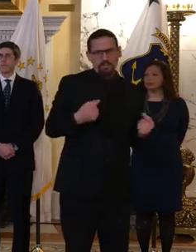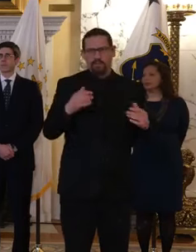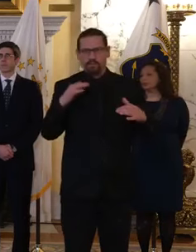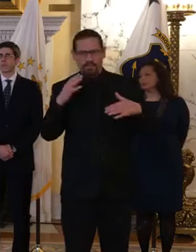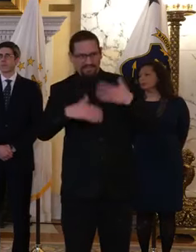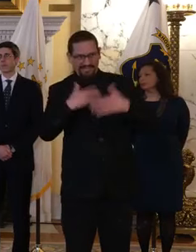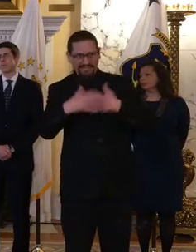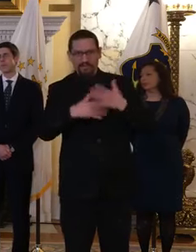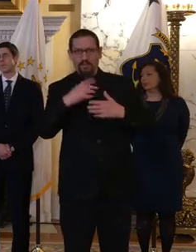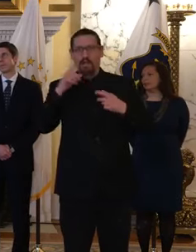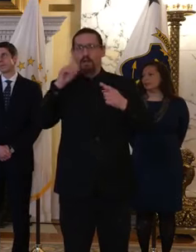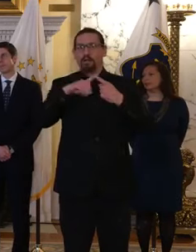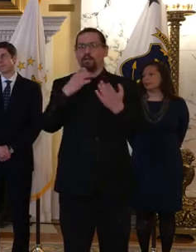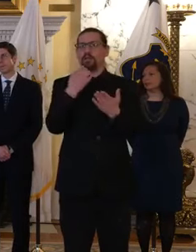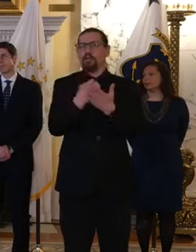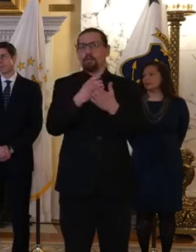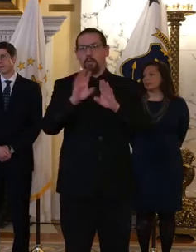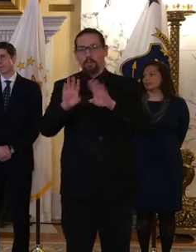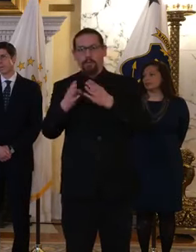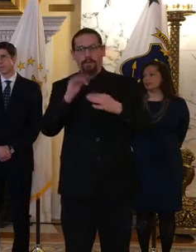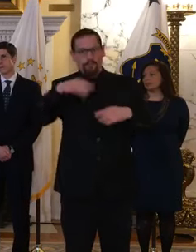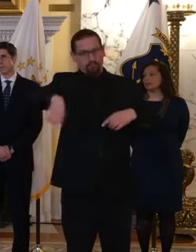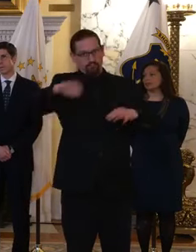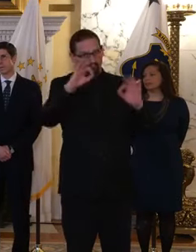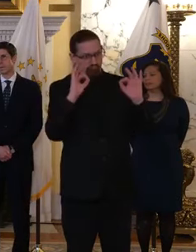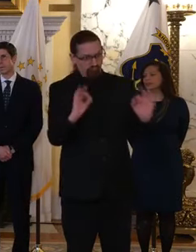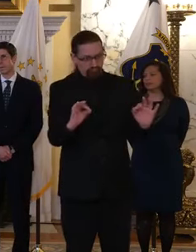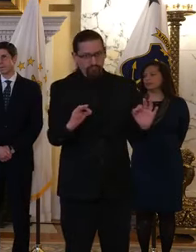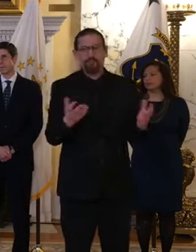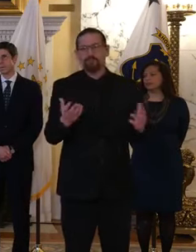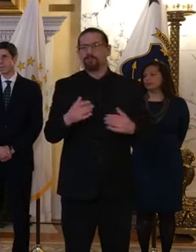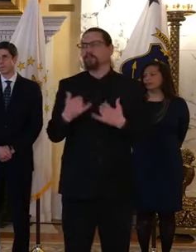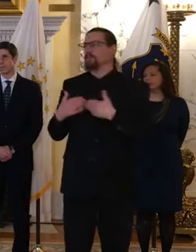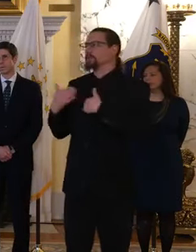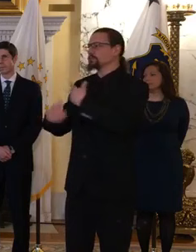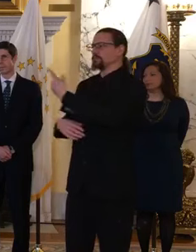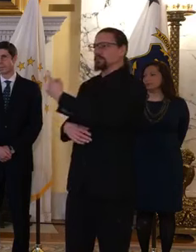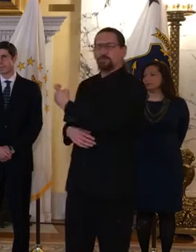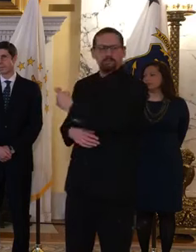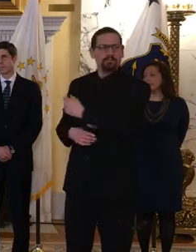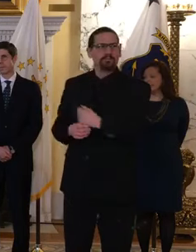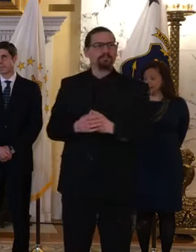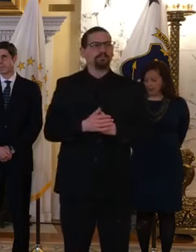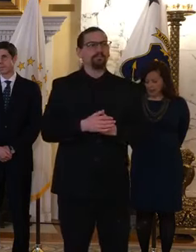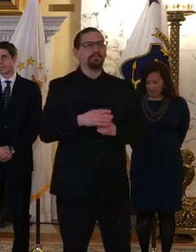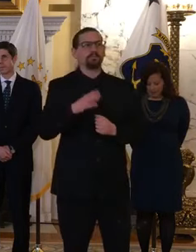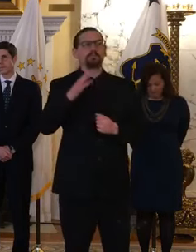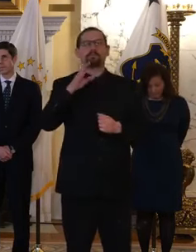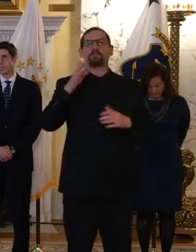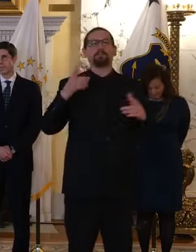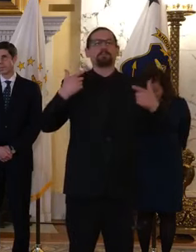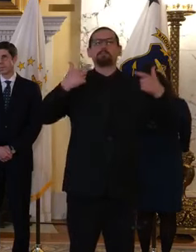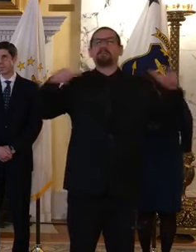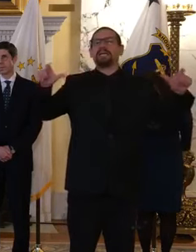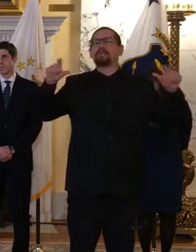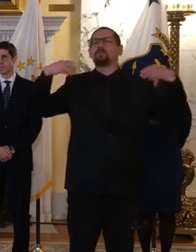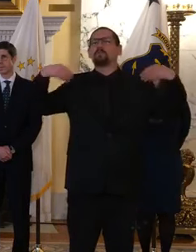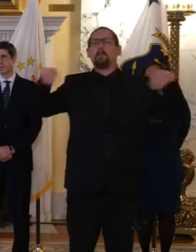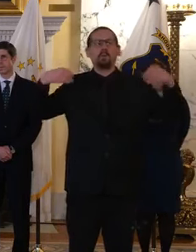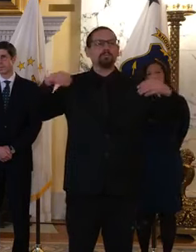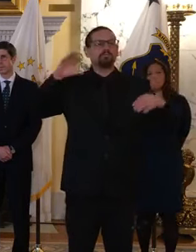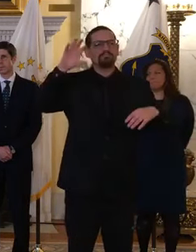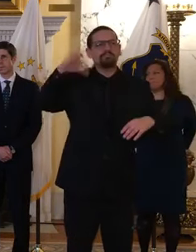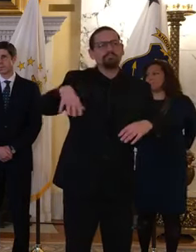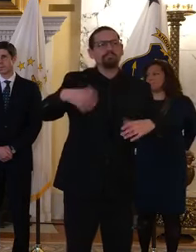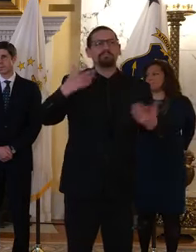with big box stores open because they carry needed items, though they are also have items mom and pop stores that are closed feature, is there